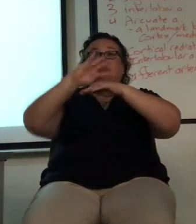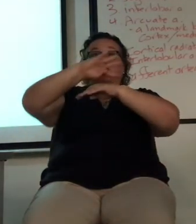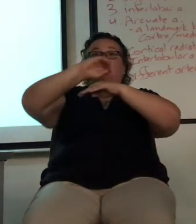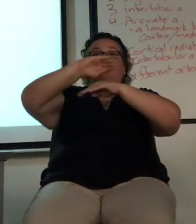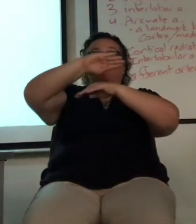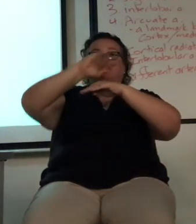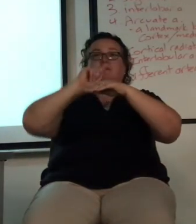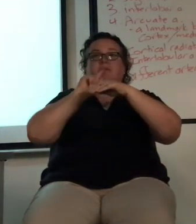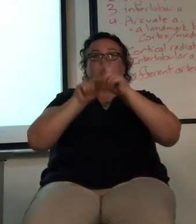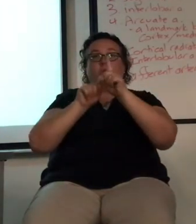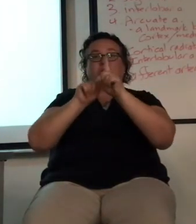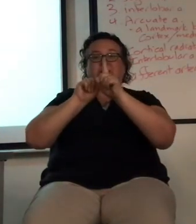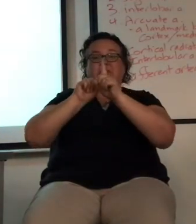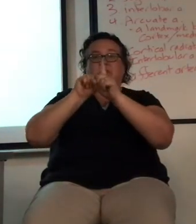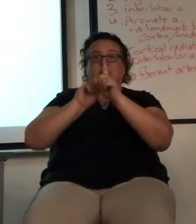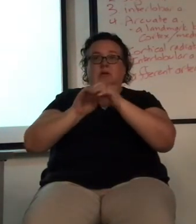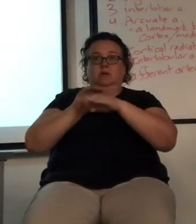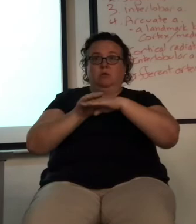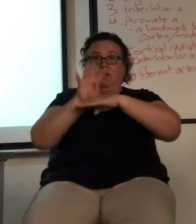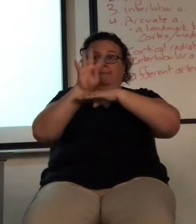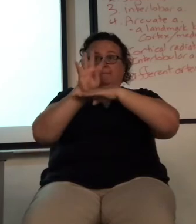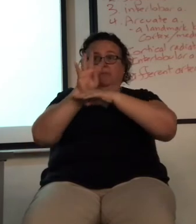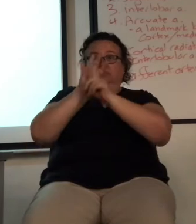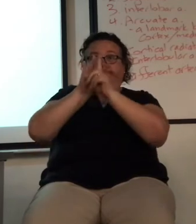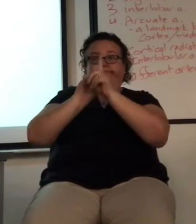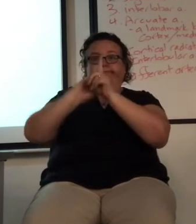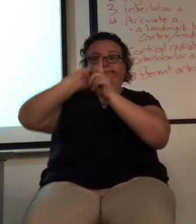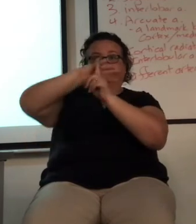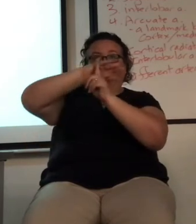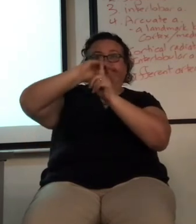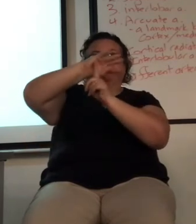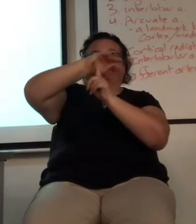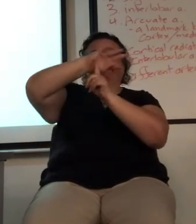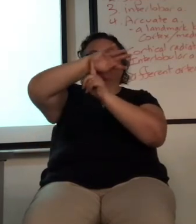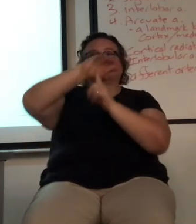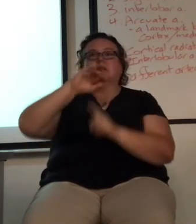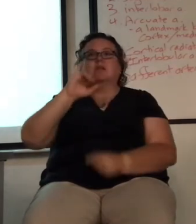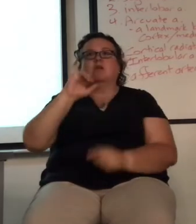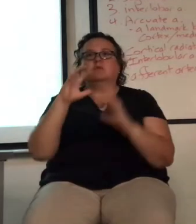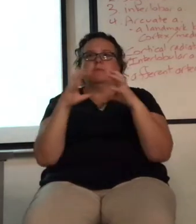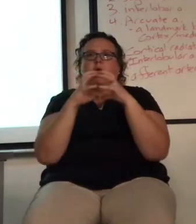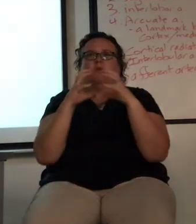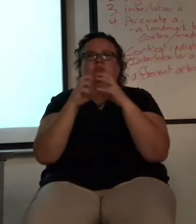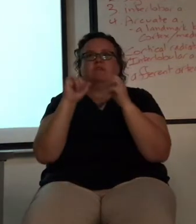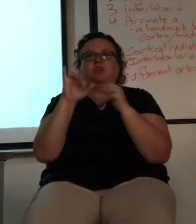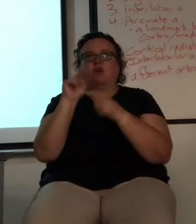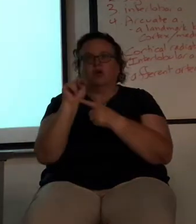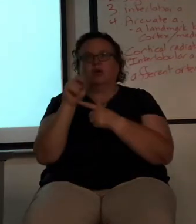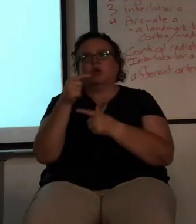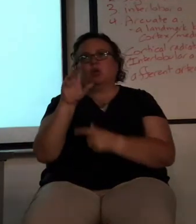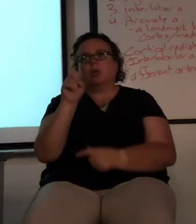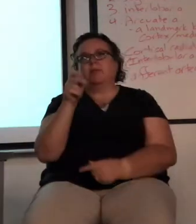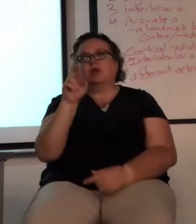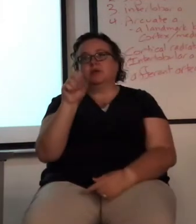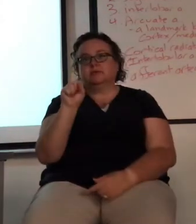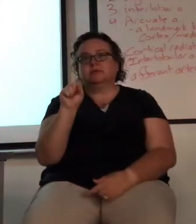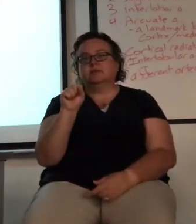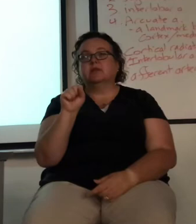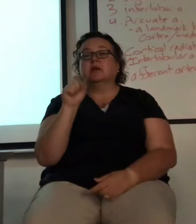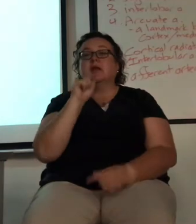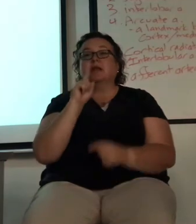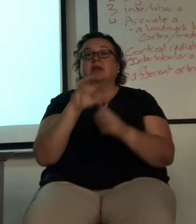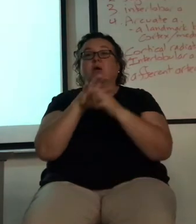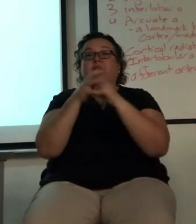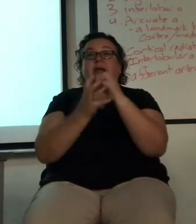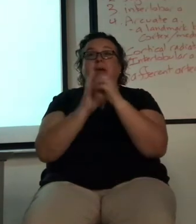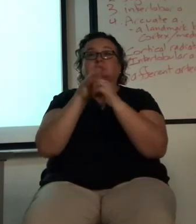afferent arteriole, and the little balls of yarn are the glomerulus, the red balls. Now you put a capsule around that, there's the